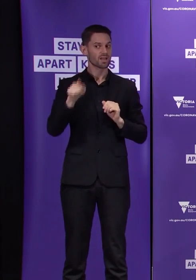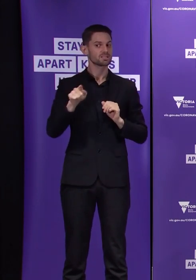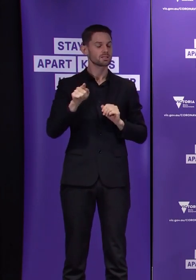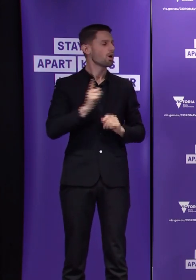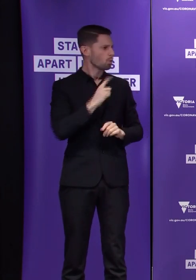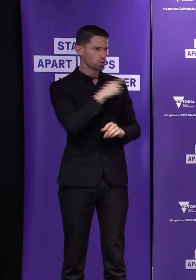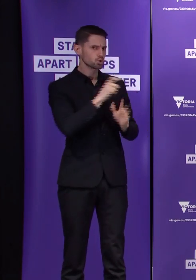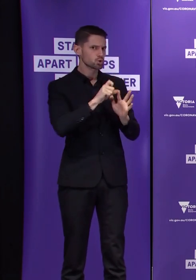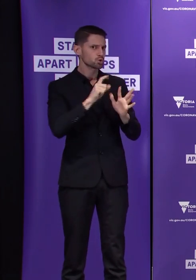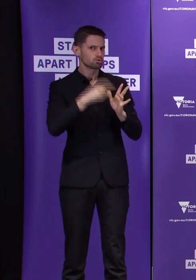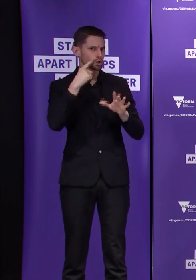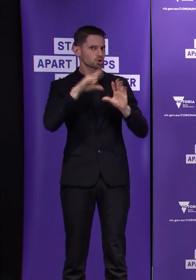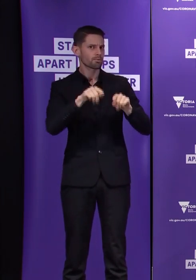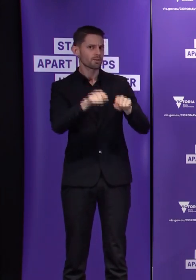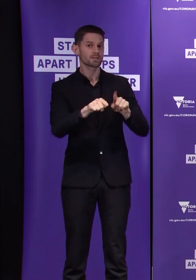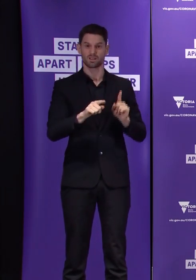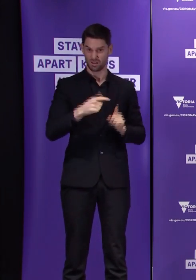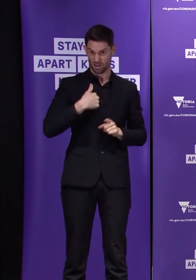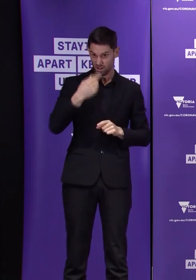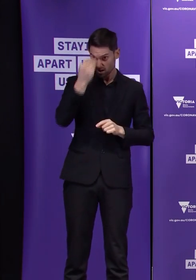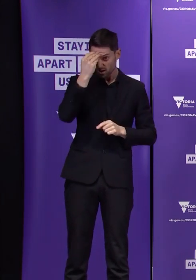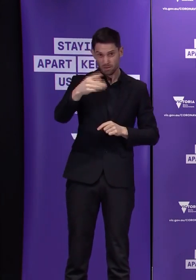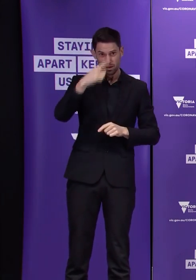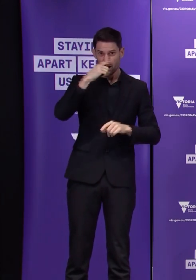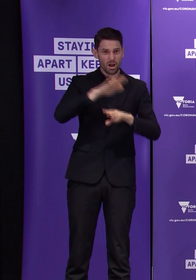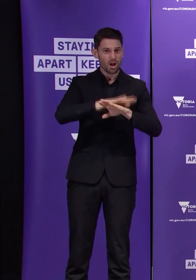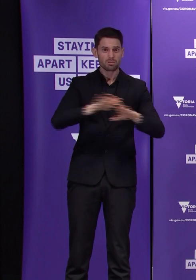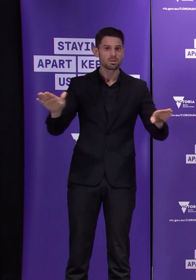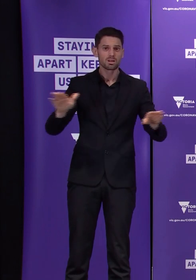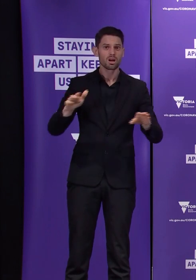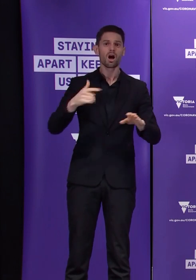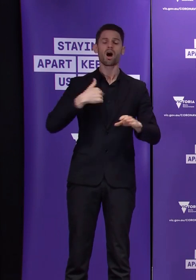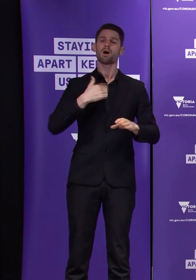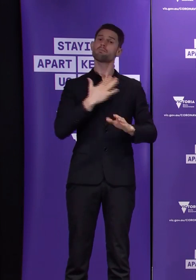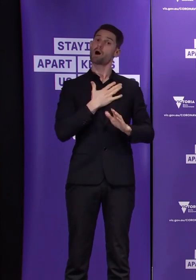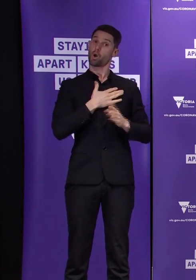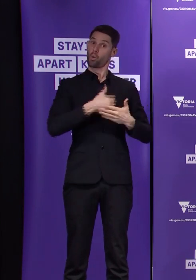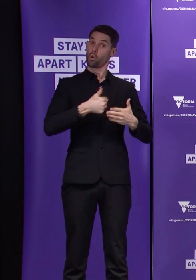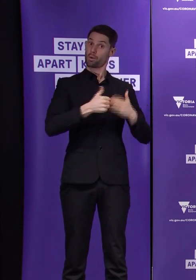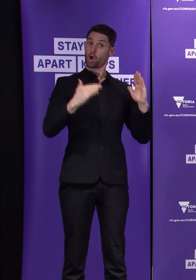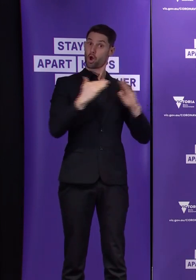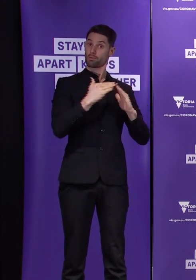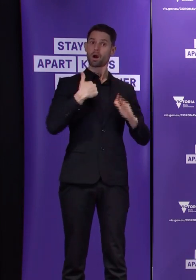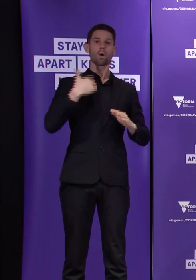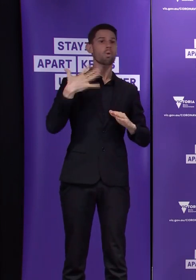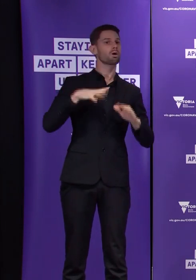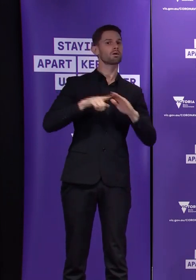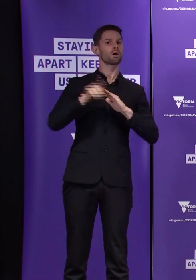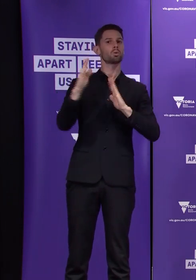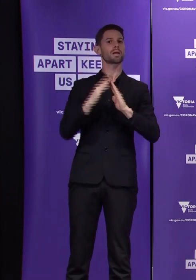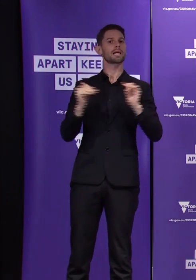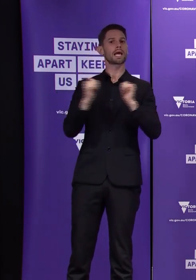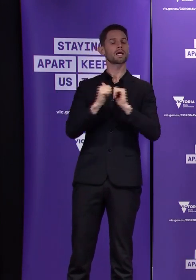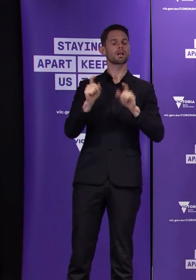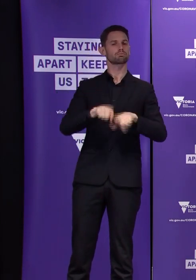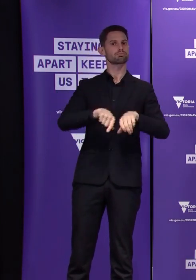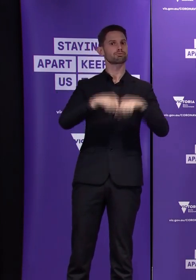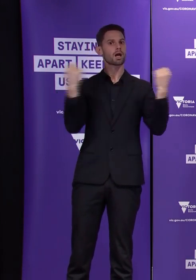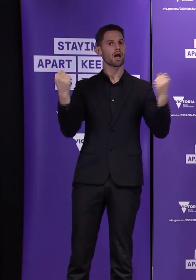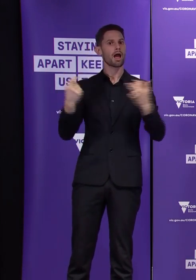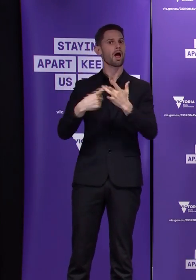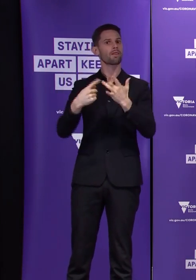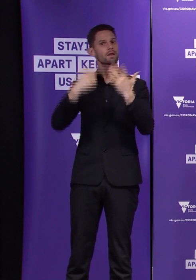to... Well, there's no reason to be having any short stay. You should be at home now. There might